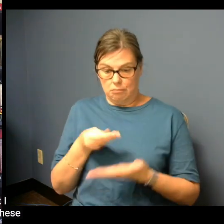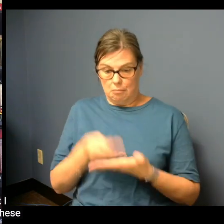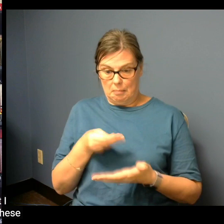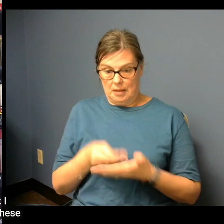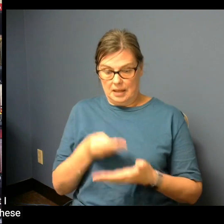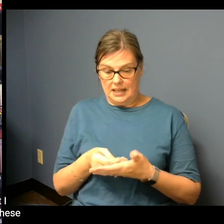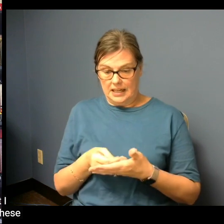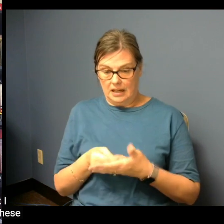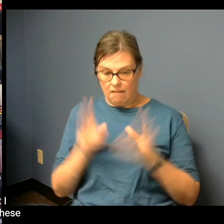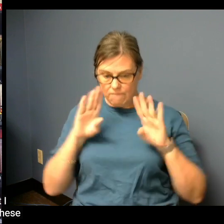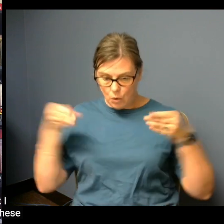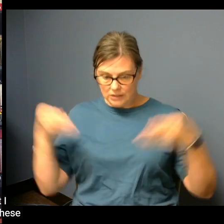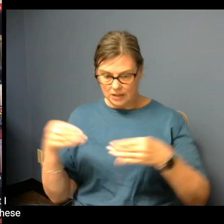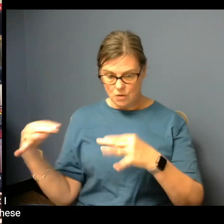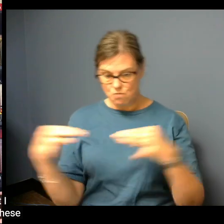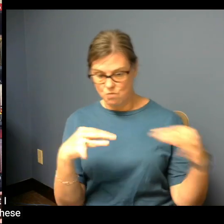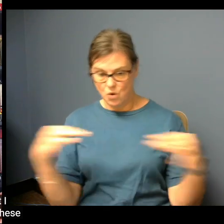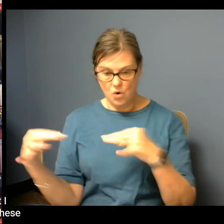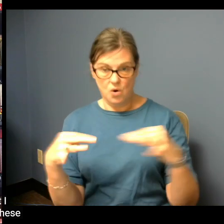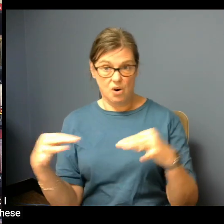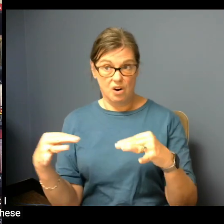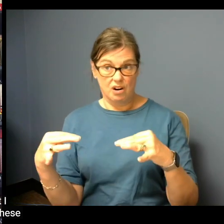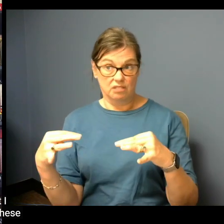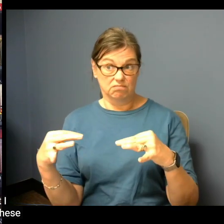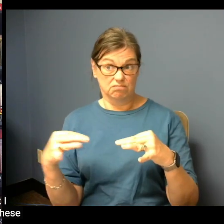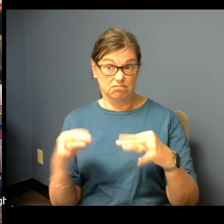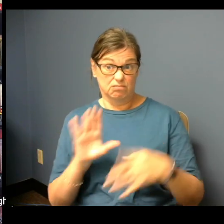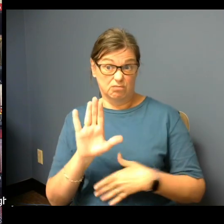war. All right, I'm not sure what my sign off